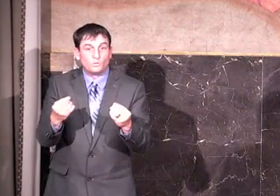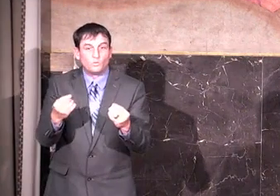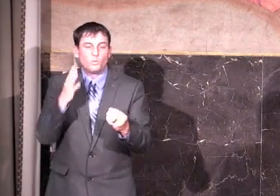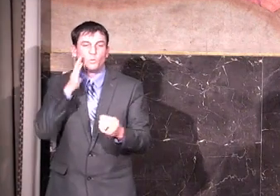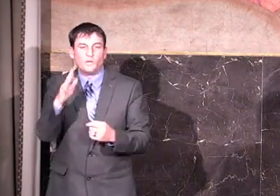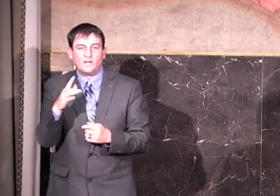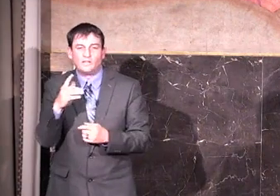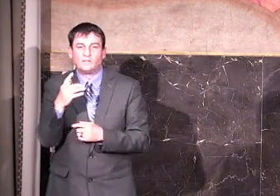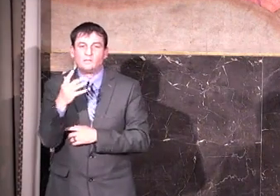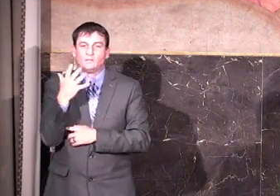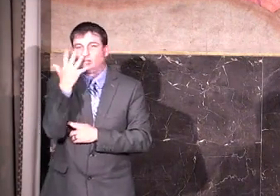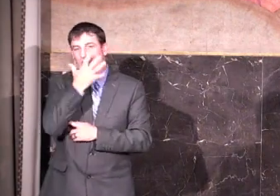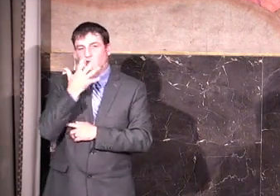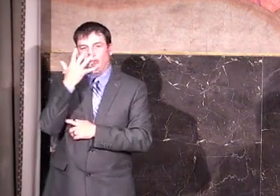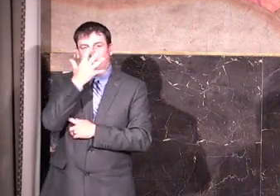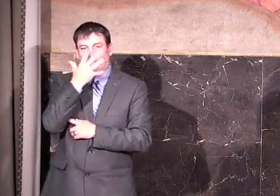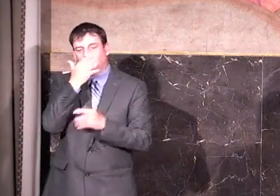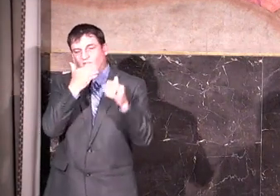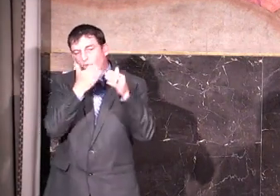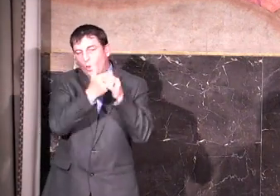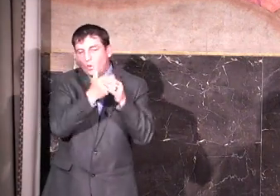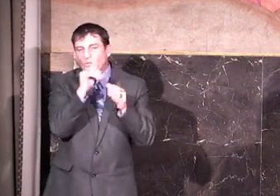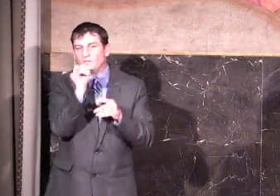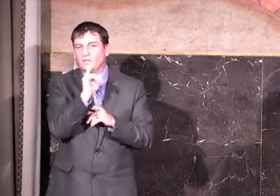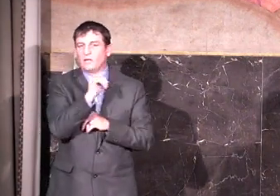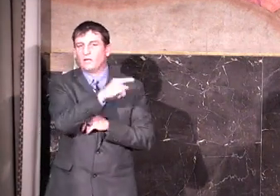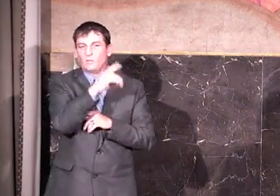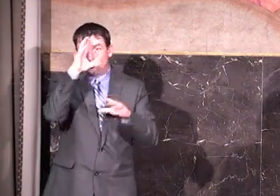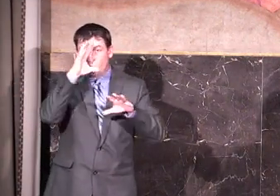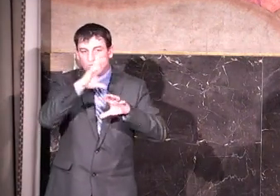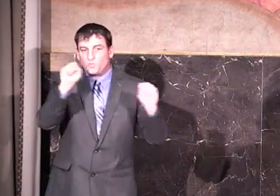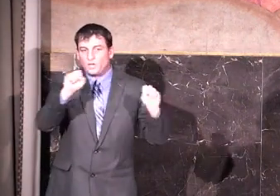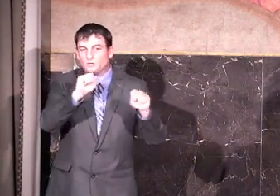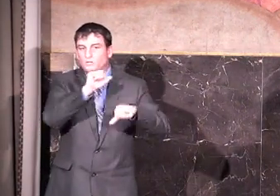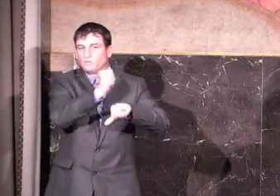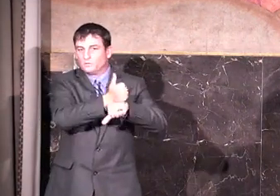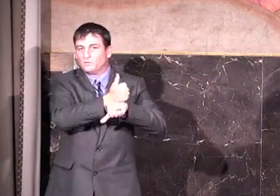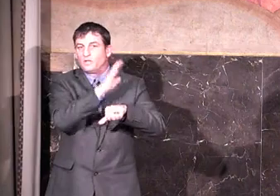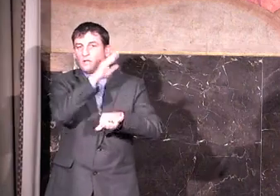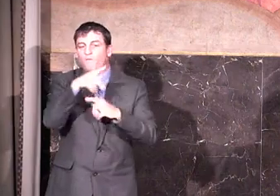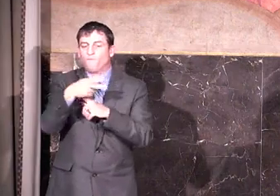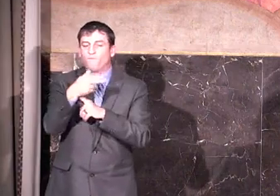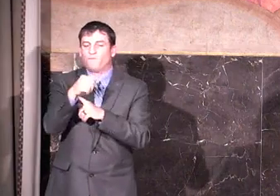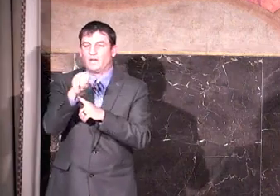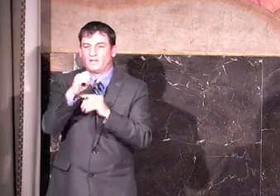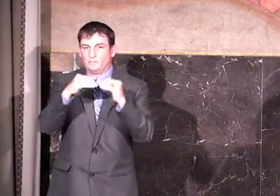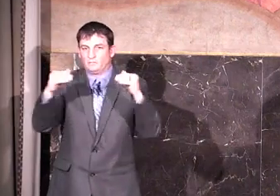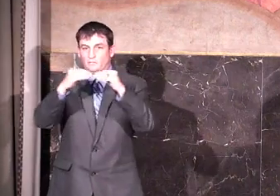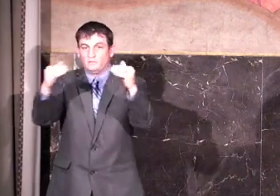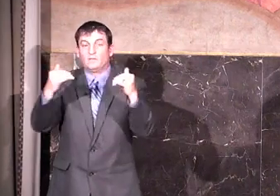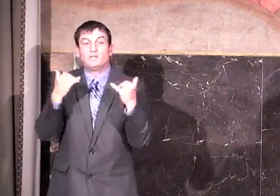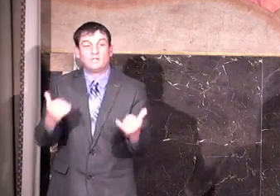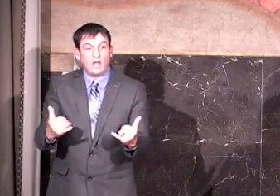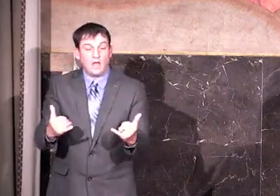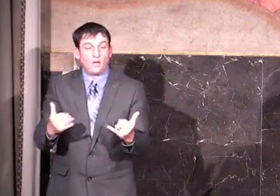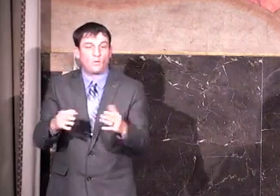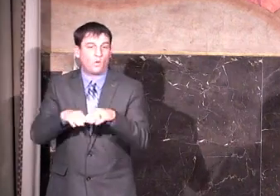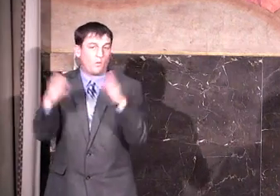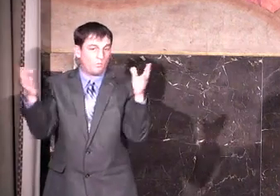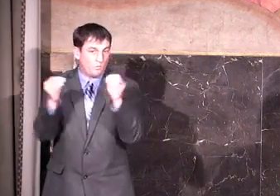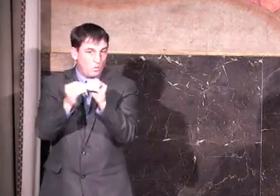very, very closely what the president laid out in his phased approach to reopening. So with that, we'll take some